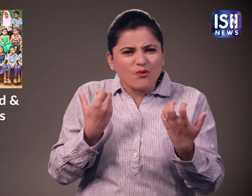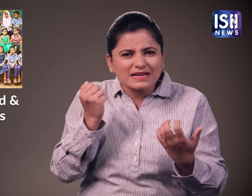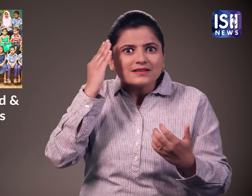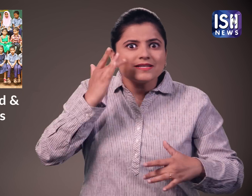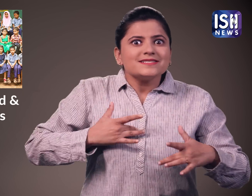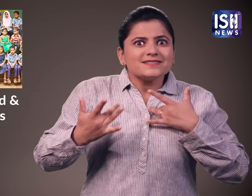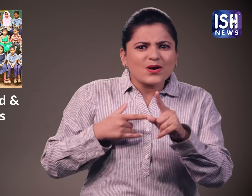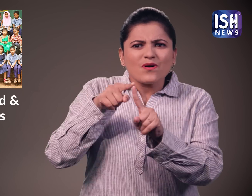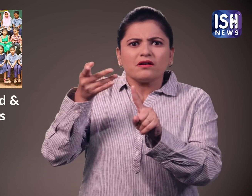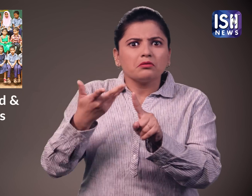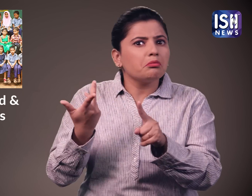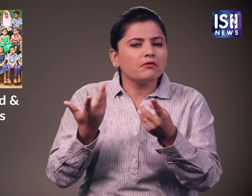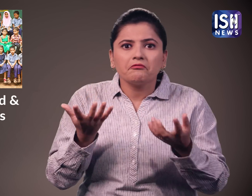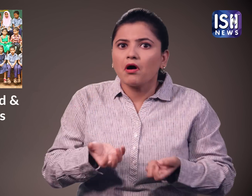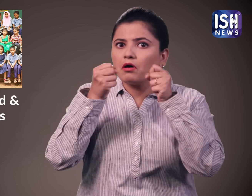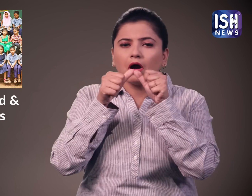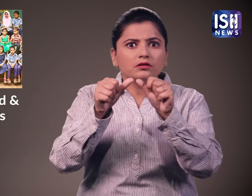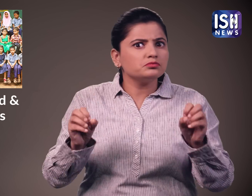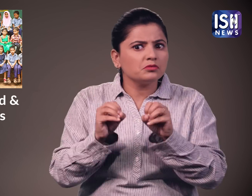want to understand but their origins are still unknown.